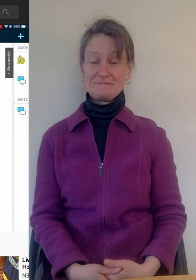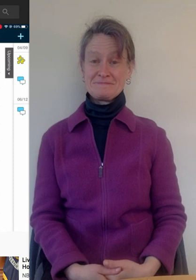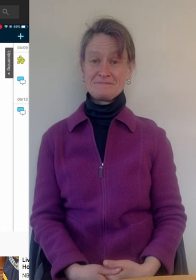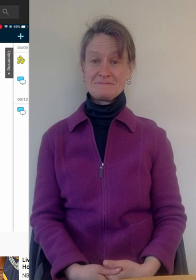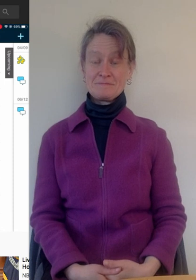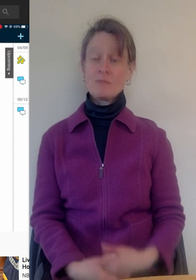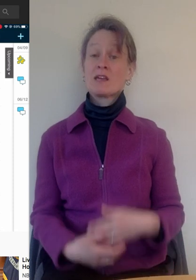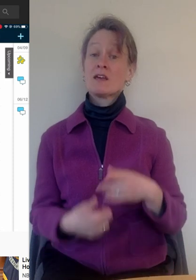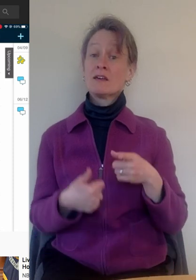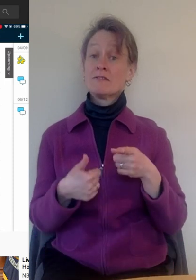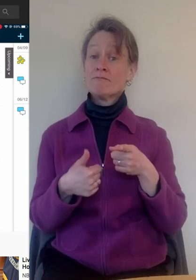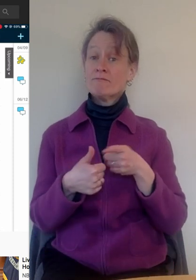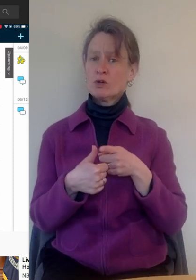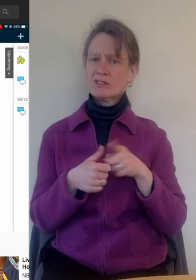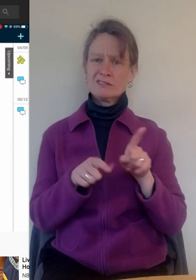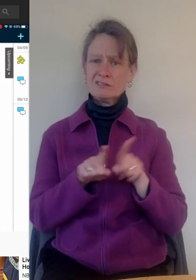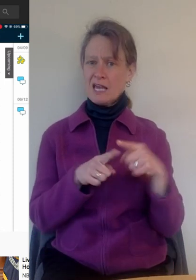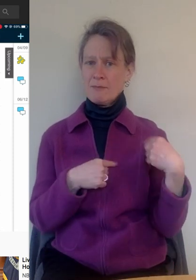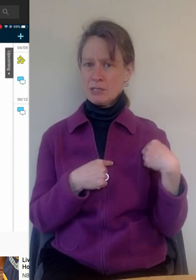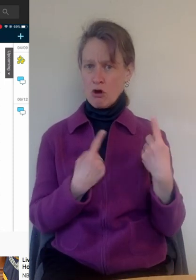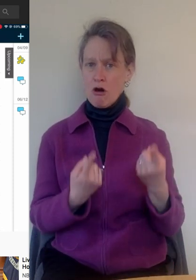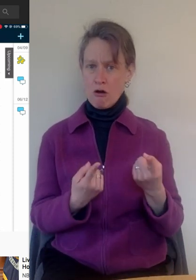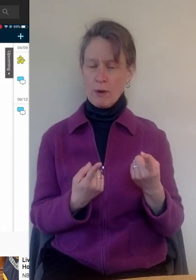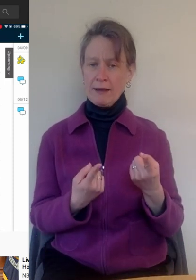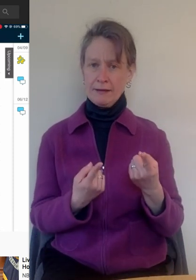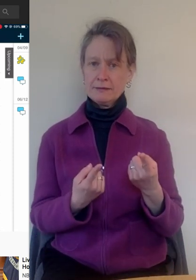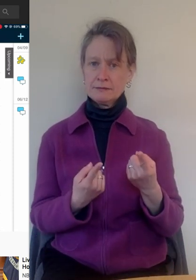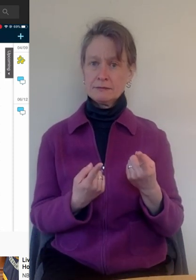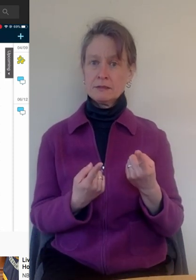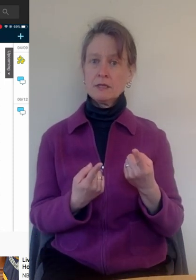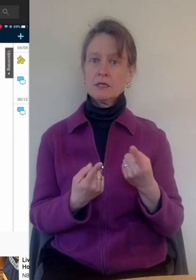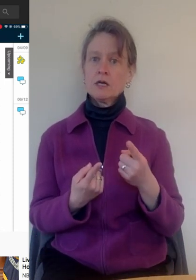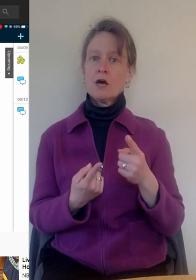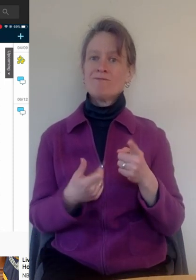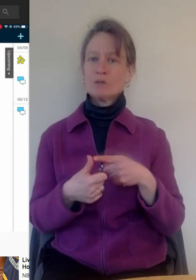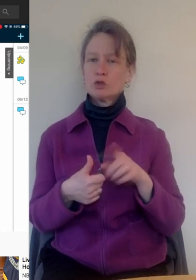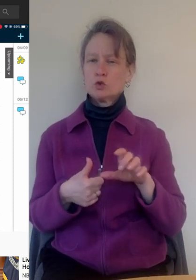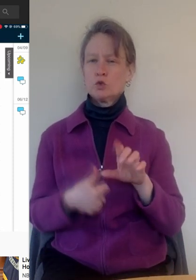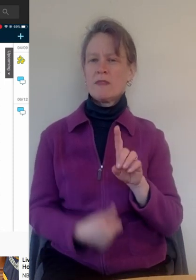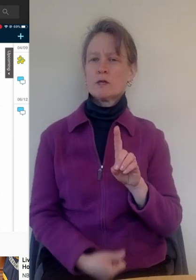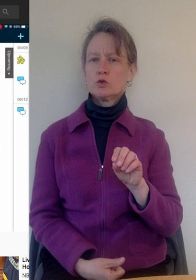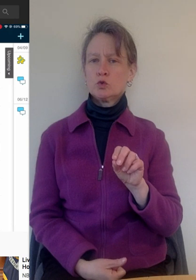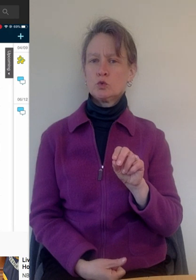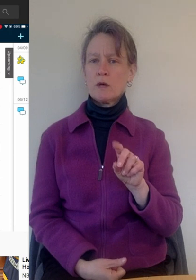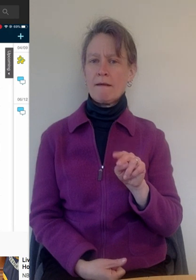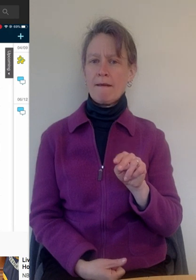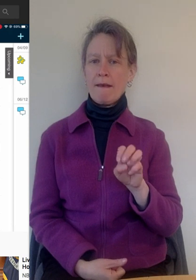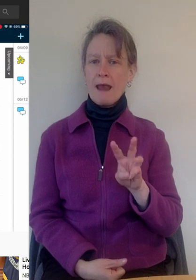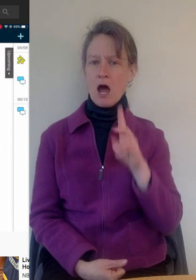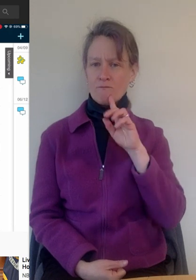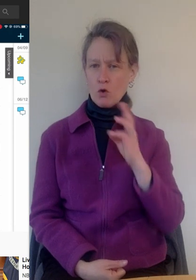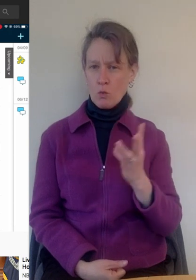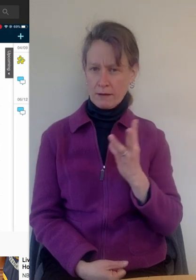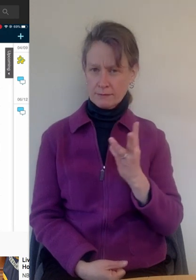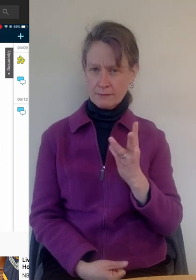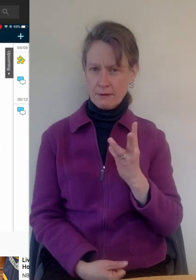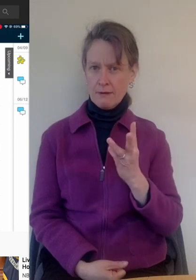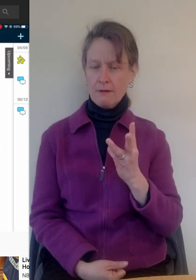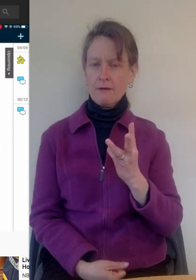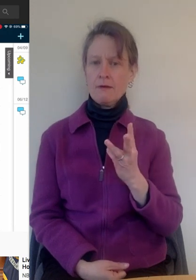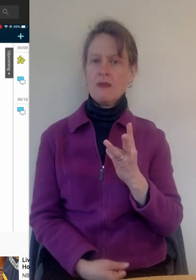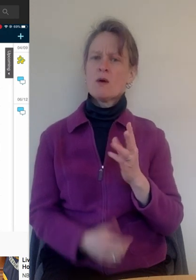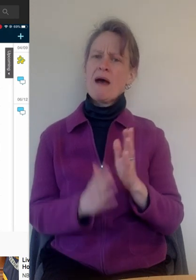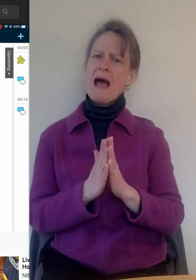So first, as always, you're going to need to do Wednesday's Do Now, which will be asking you about how you're